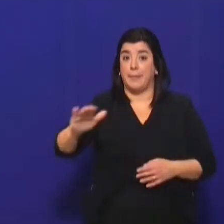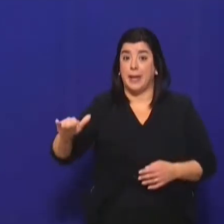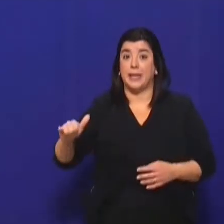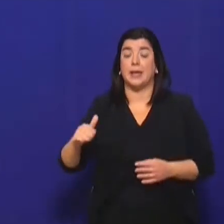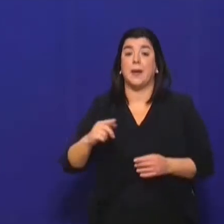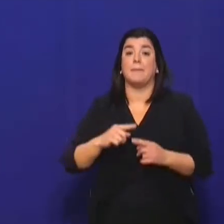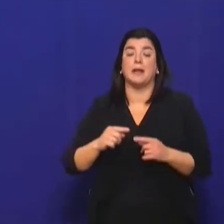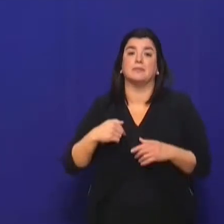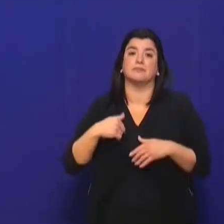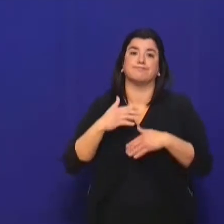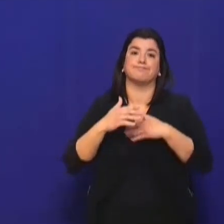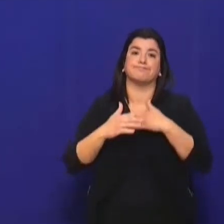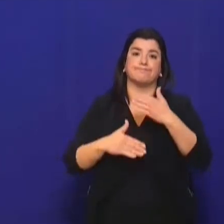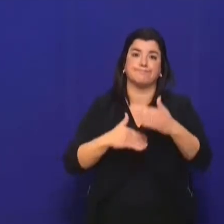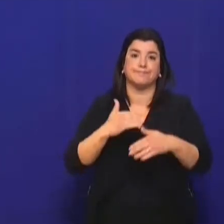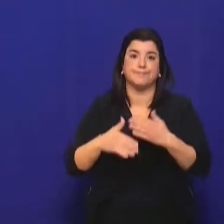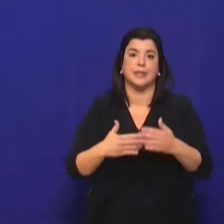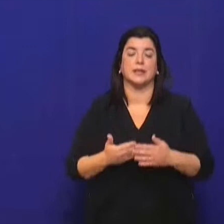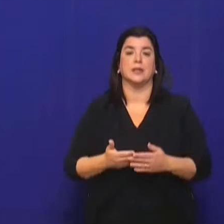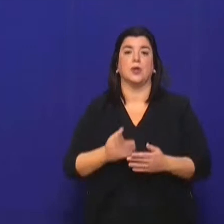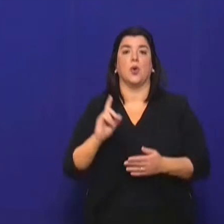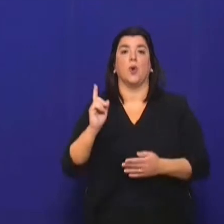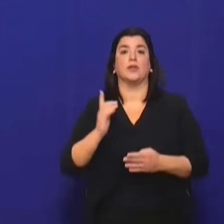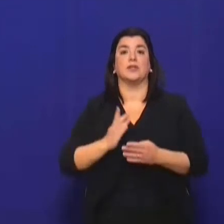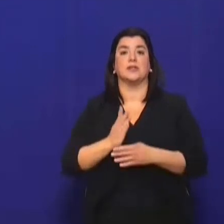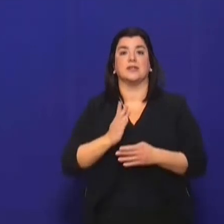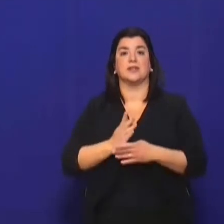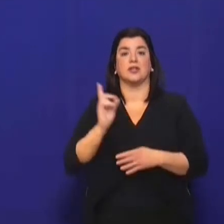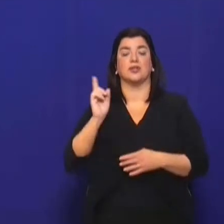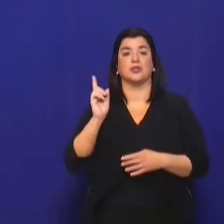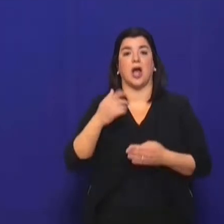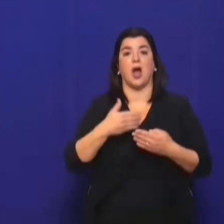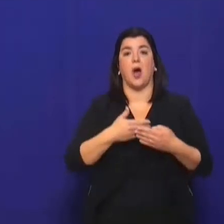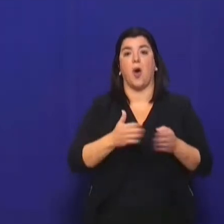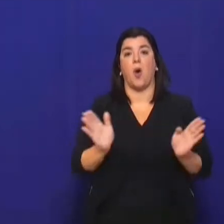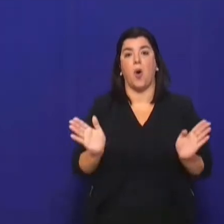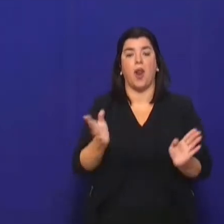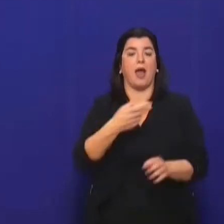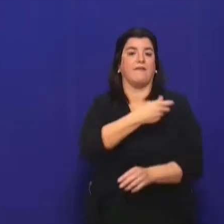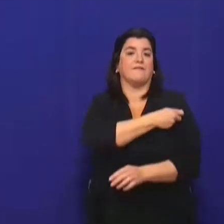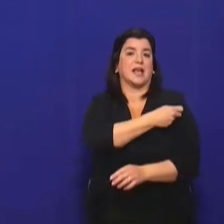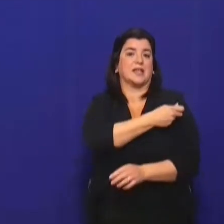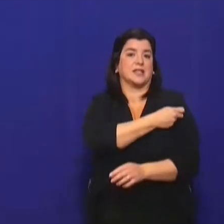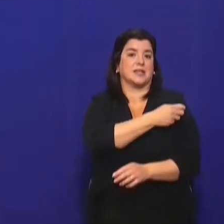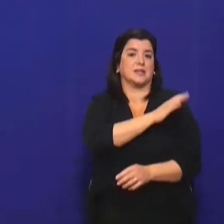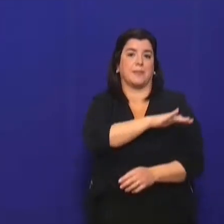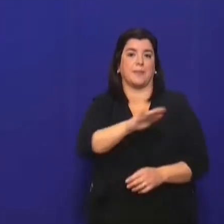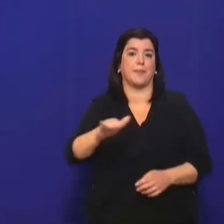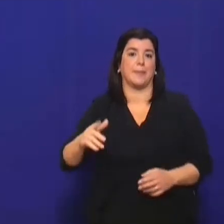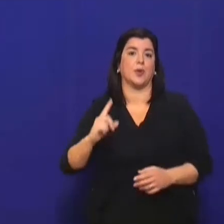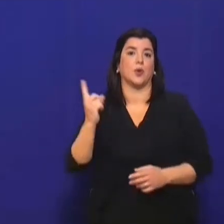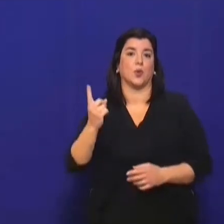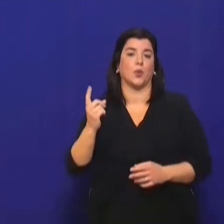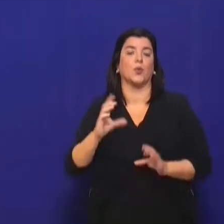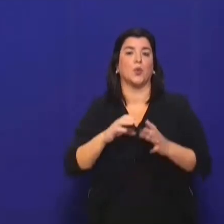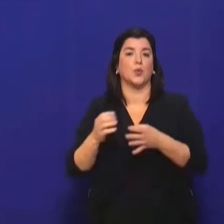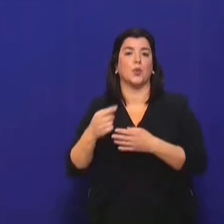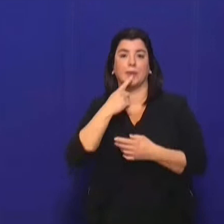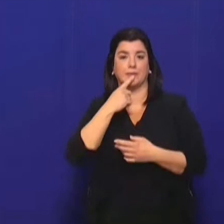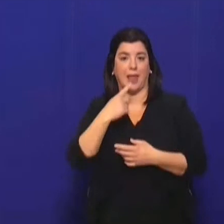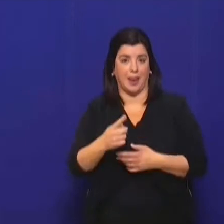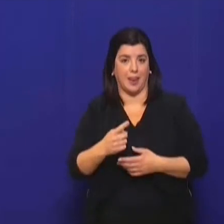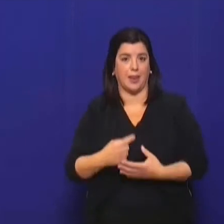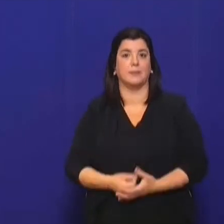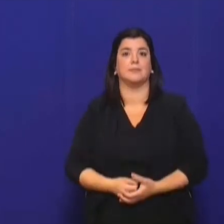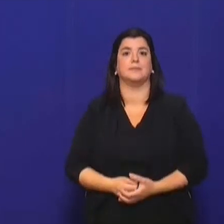we progressed, we increased our vaccination program to offer all these vaccines to the people. In